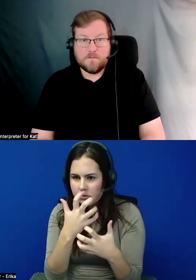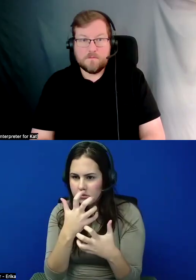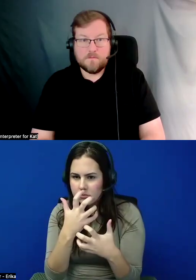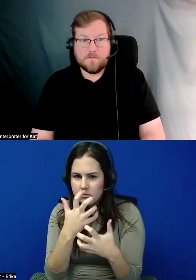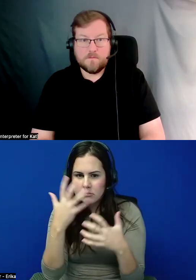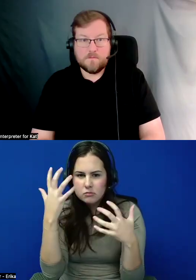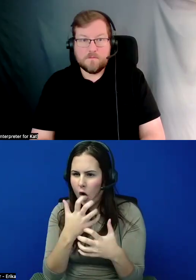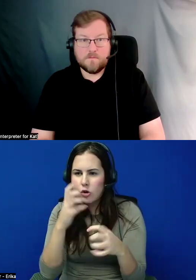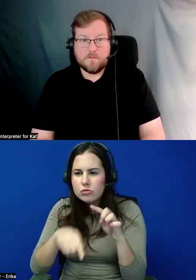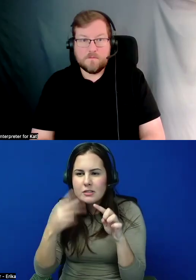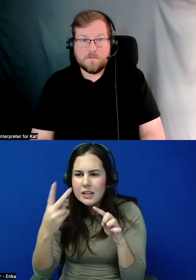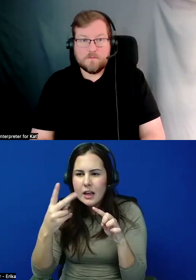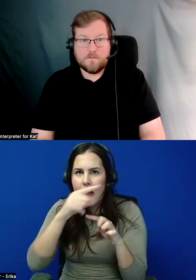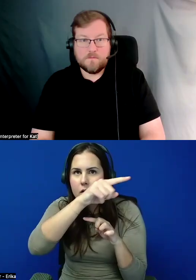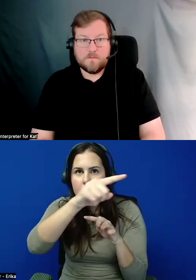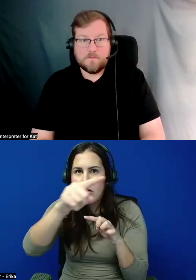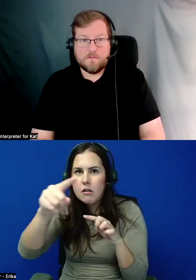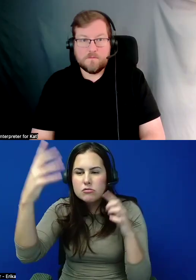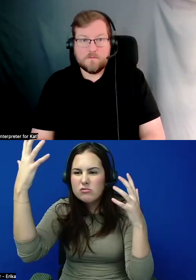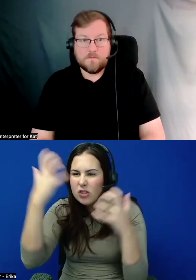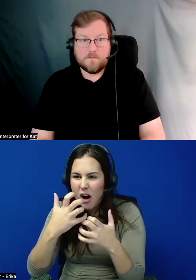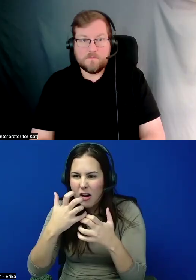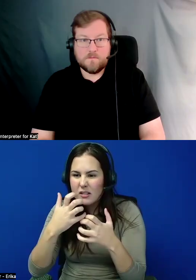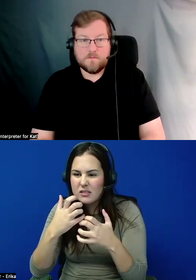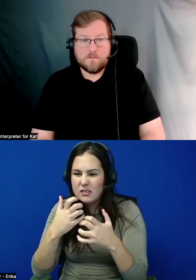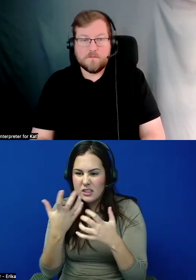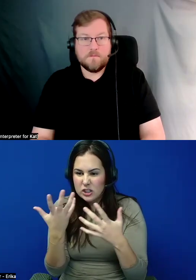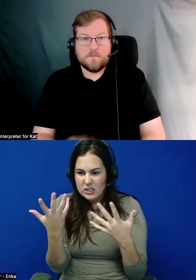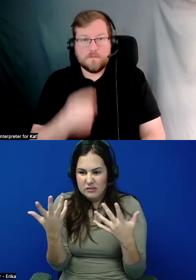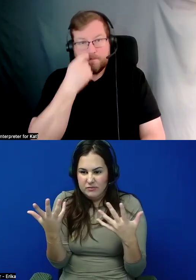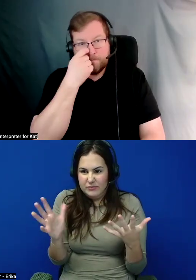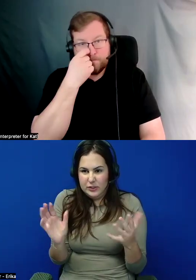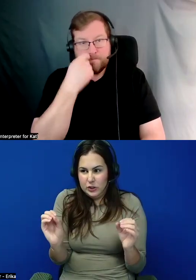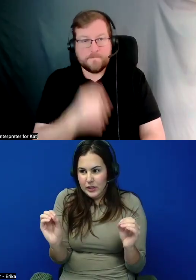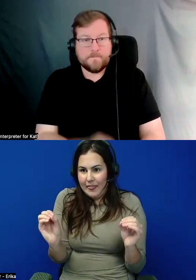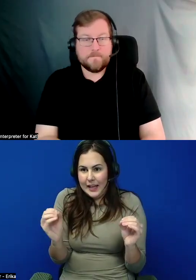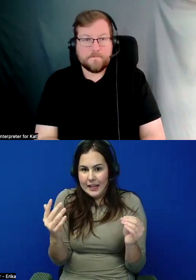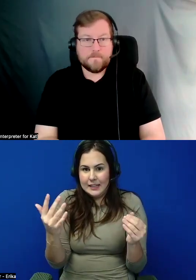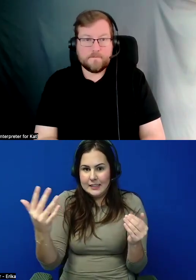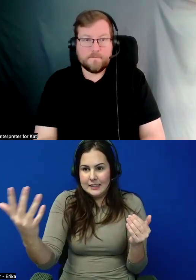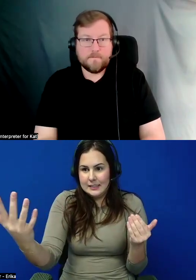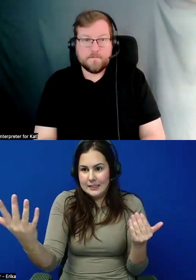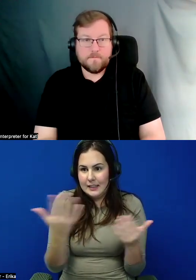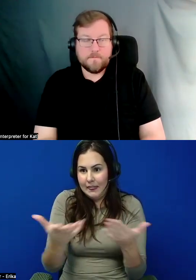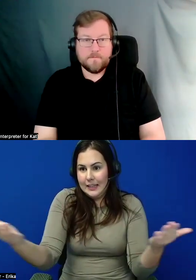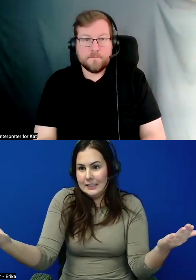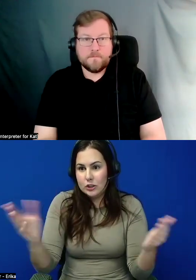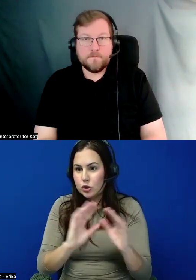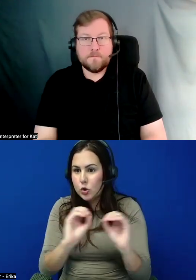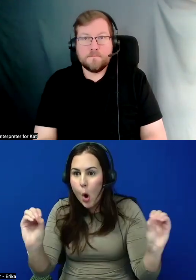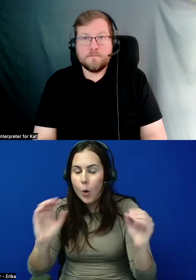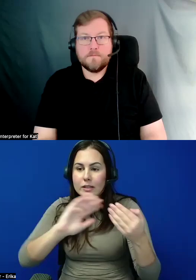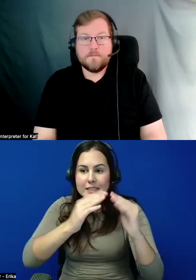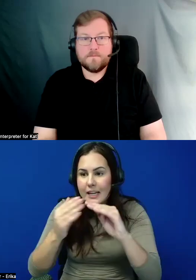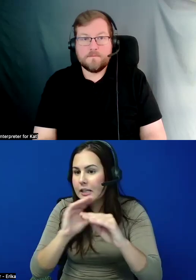horizon because you cross the river and there's no more stuff. Like there's